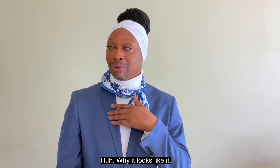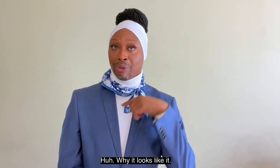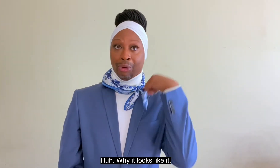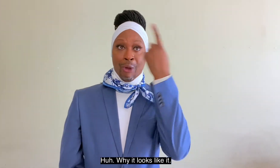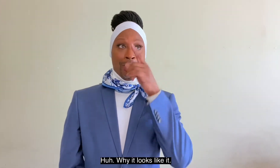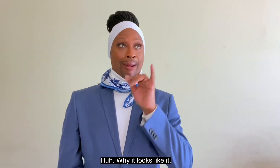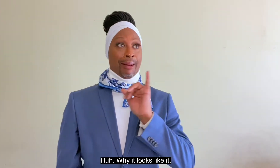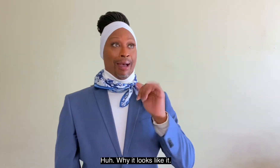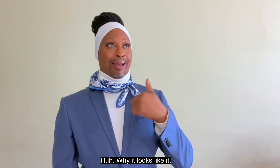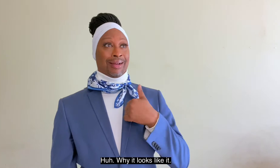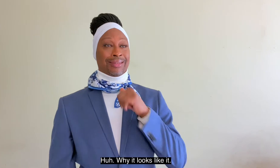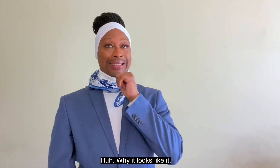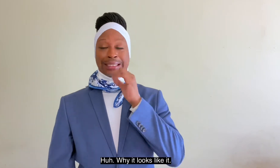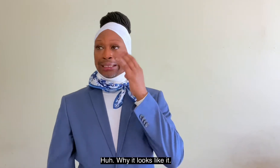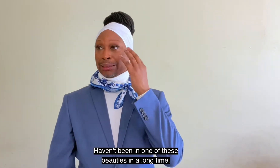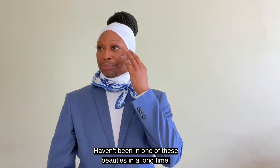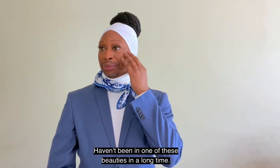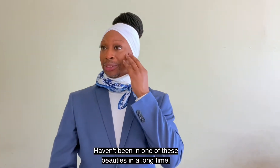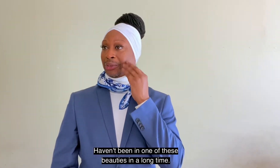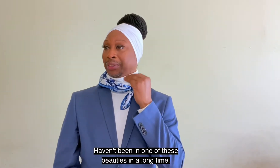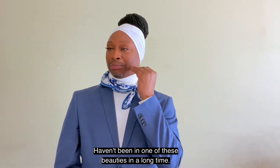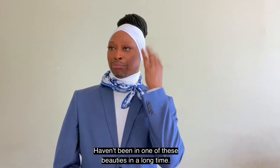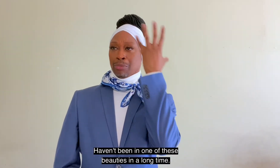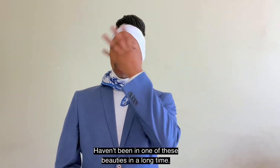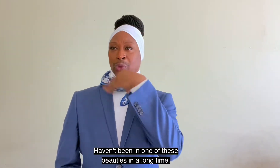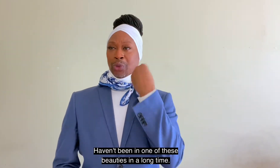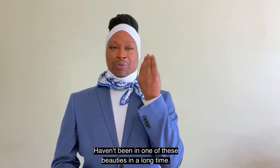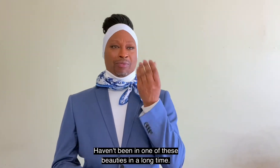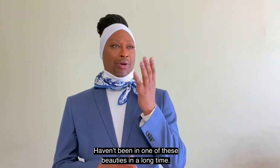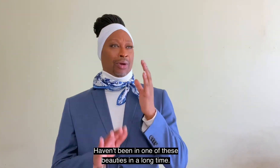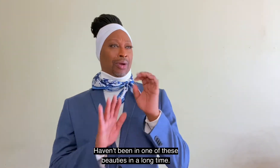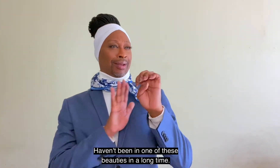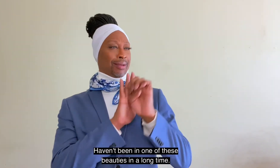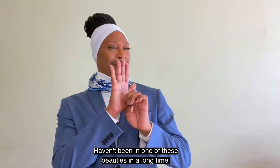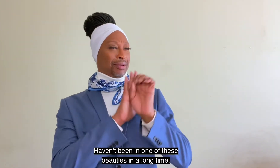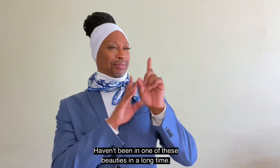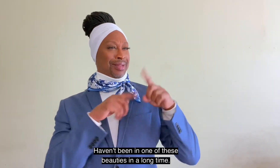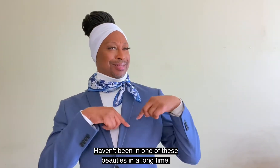Huh. Why, it looks like it. Haven't been one of these beauties in a long time.